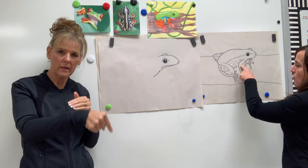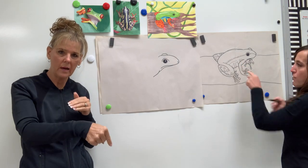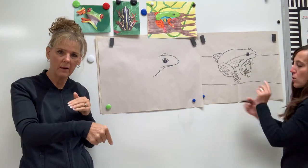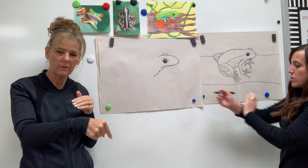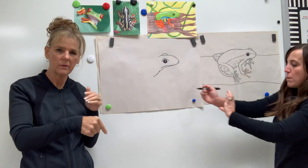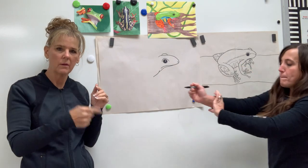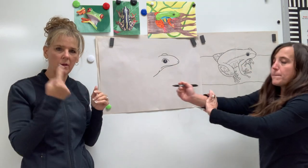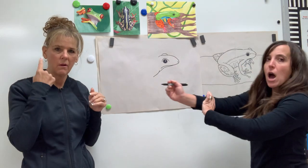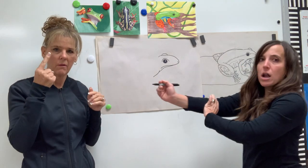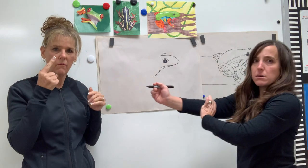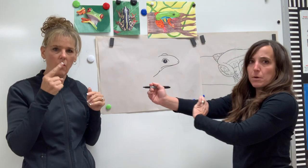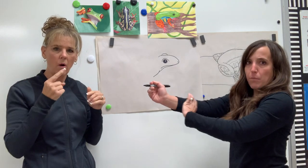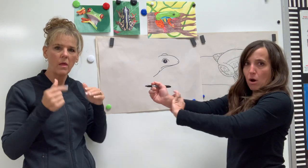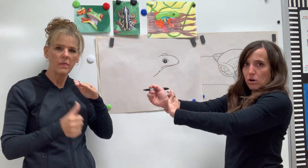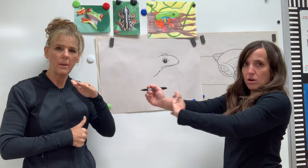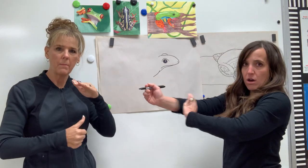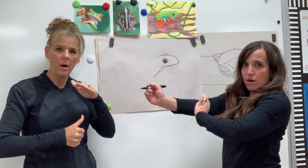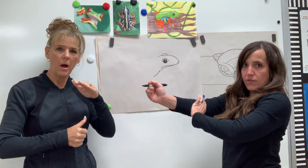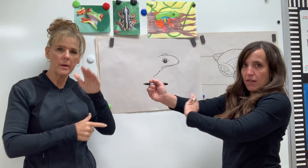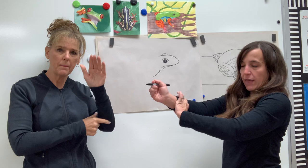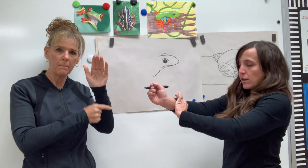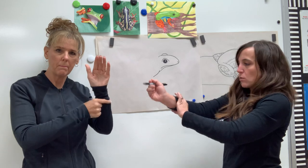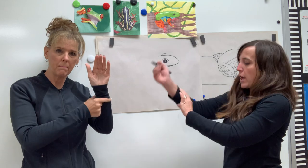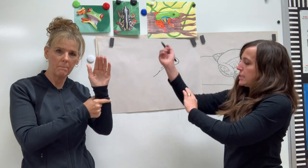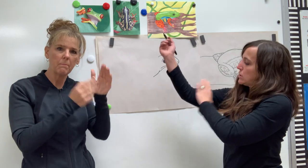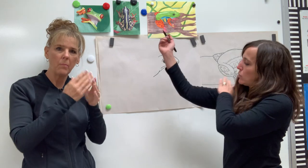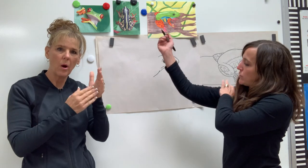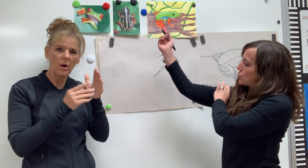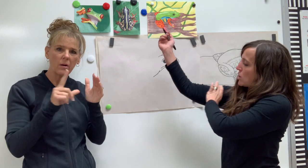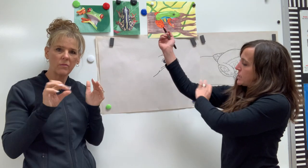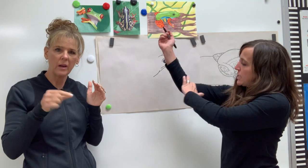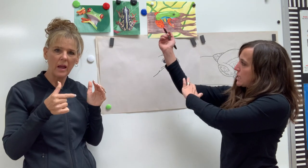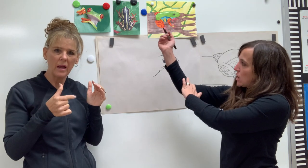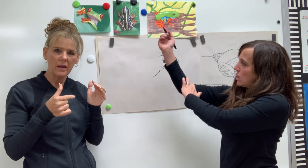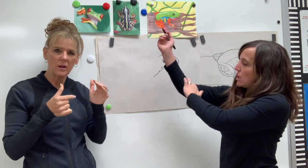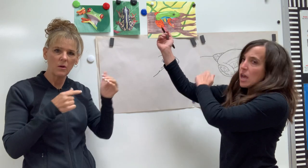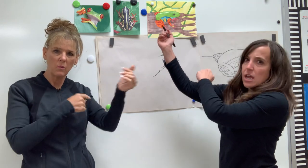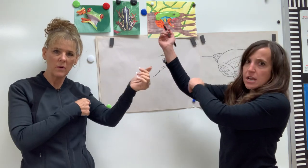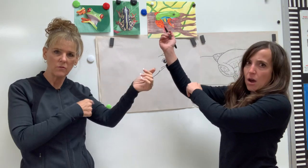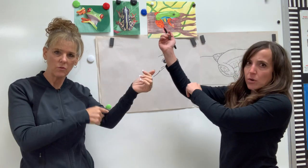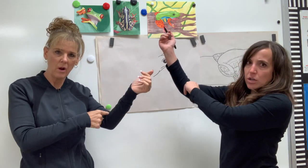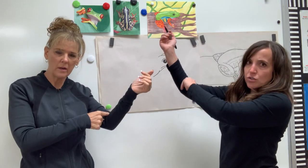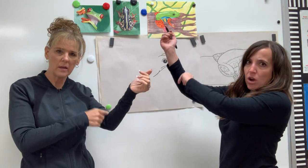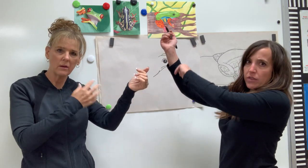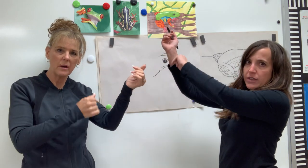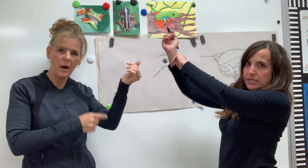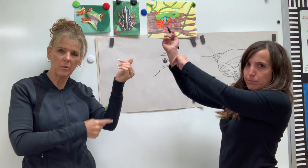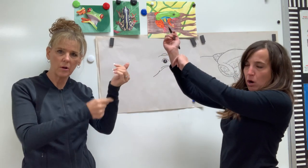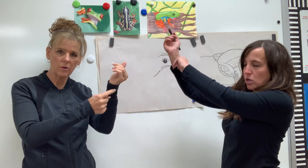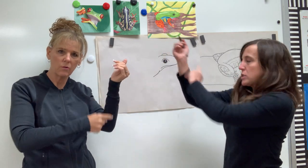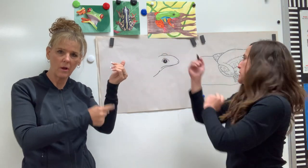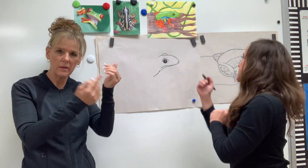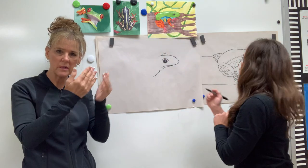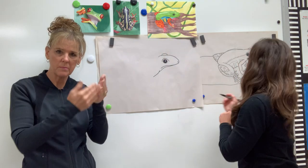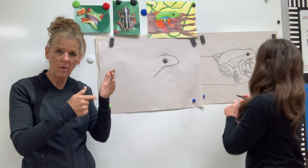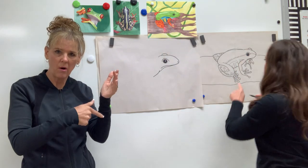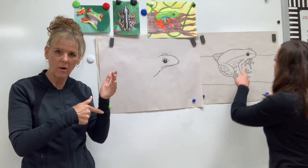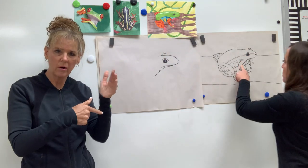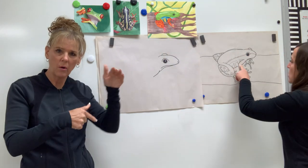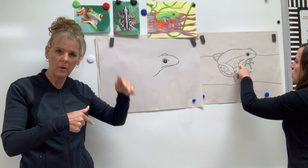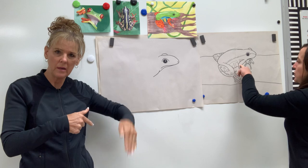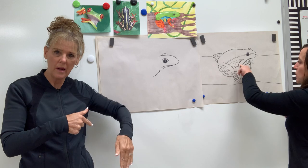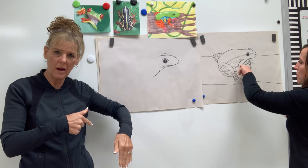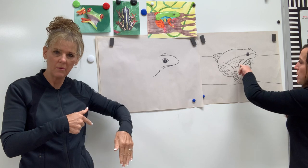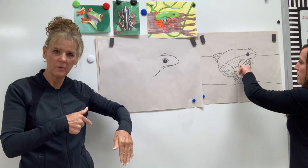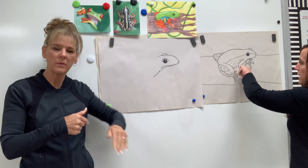down for the bottom part of that leg, okay? So we've drawn to here. Now we're gonna draw this part that's slanting